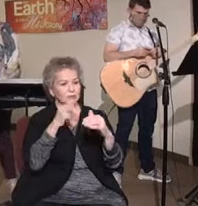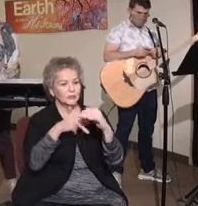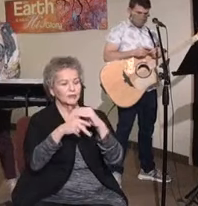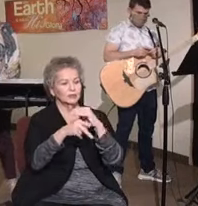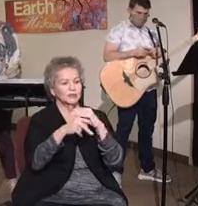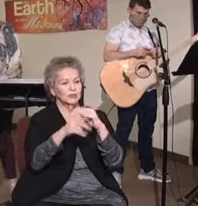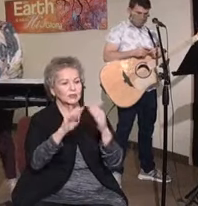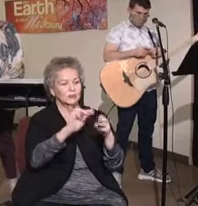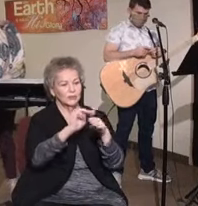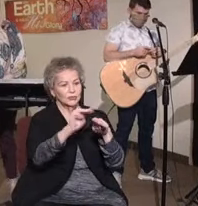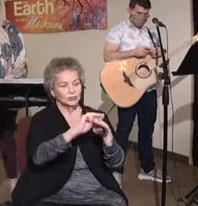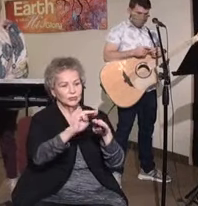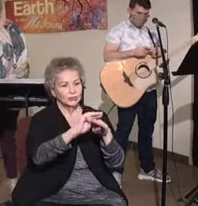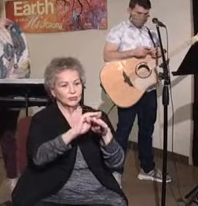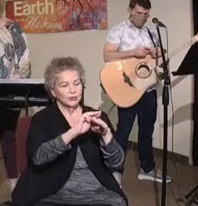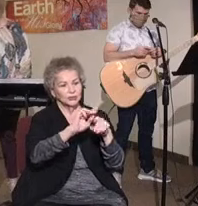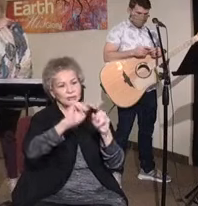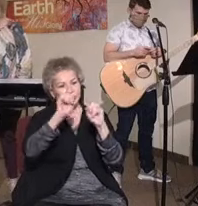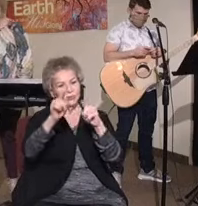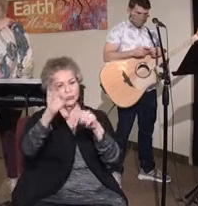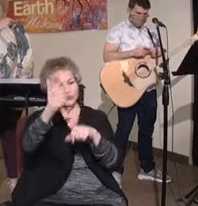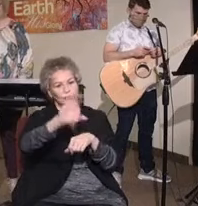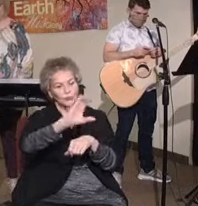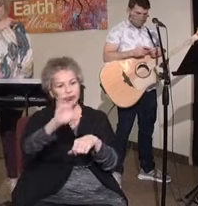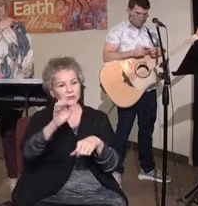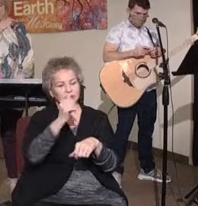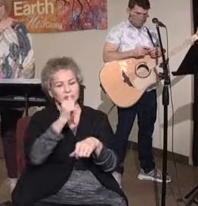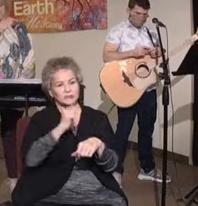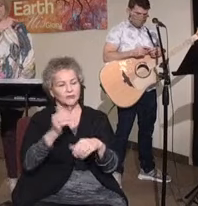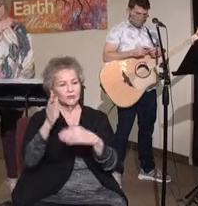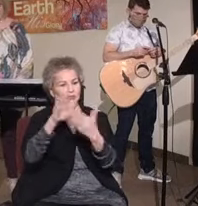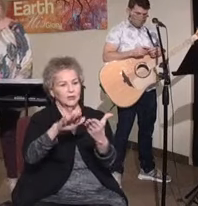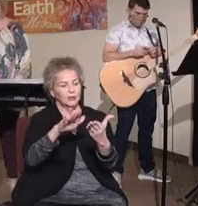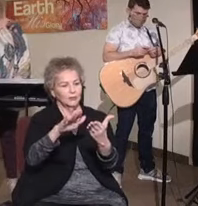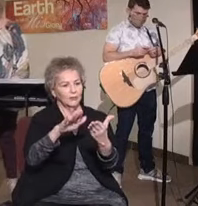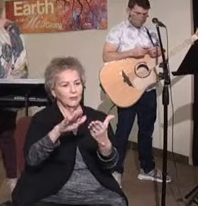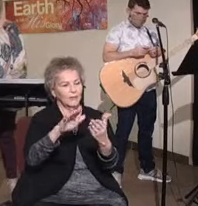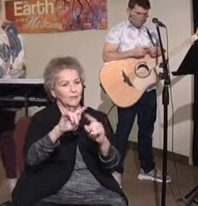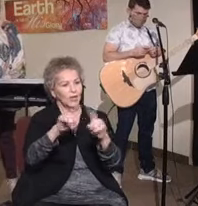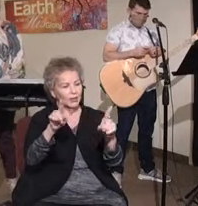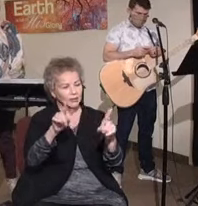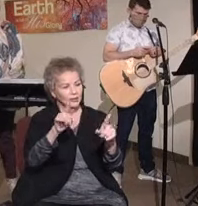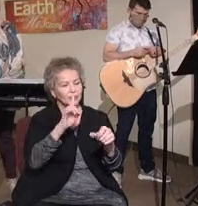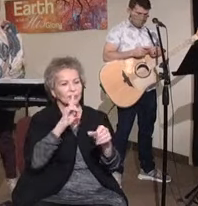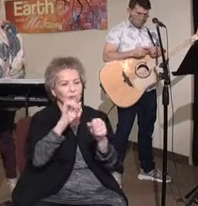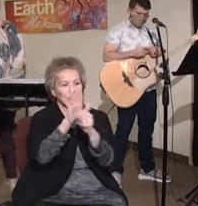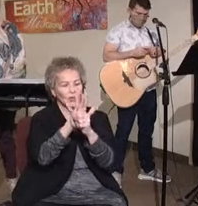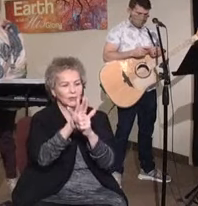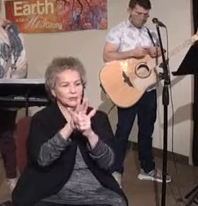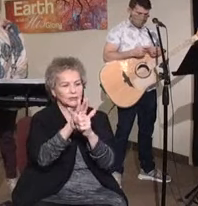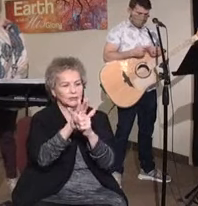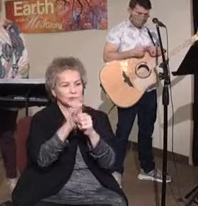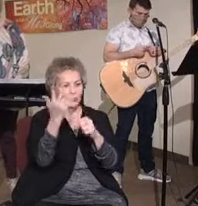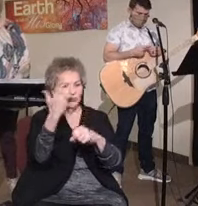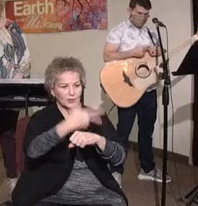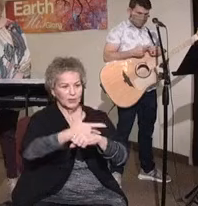cross and suffer death, but with the promise of rising again in